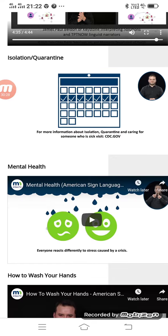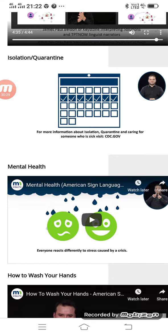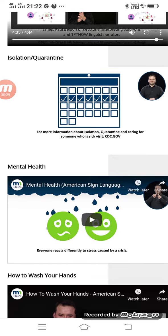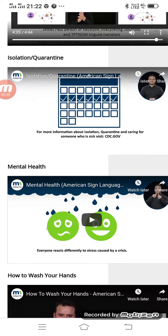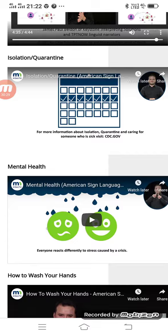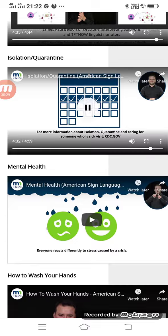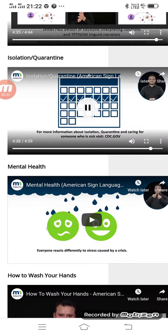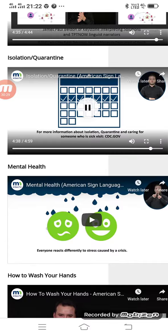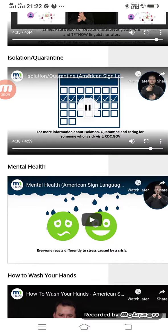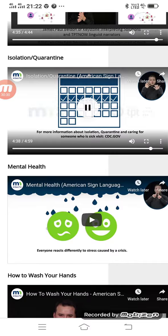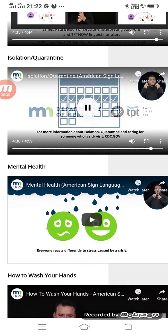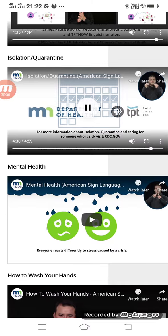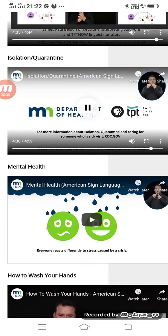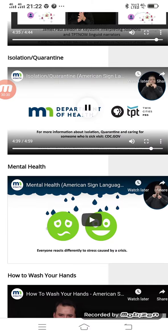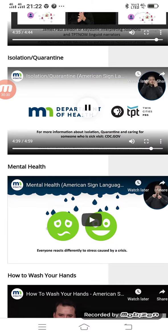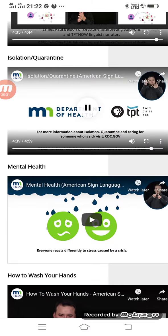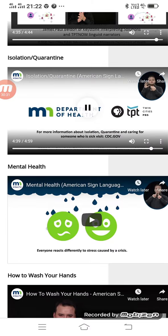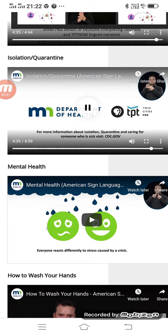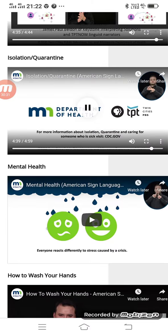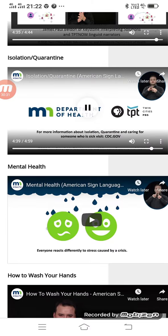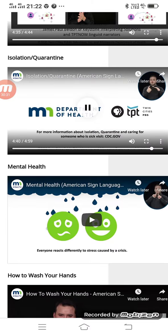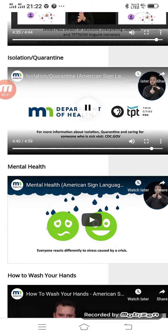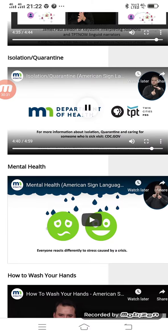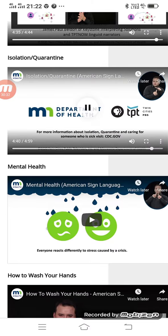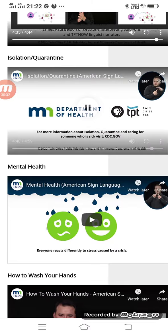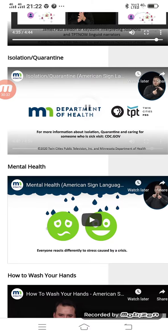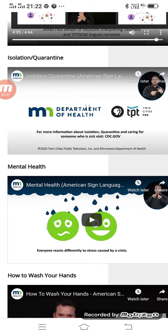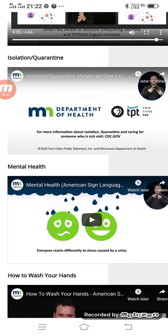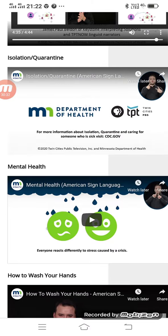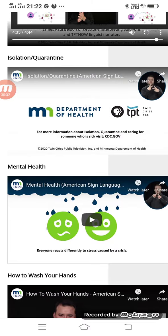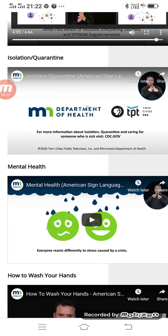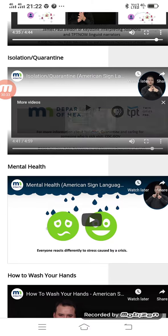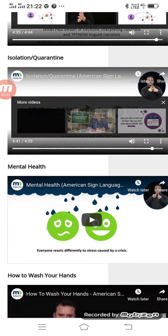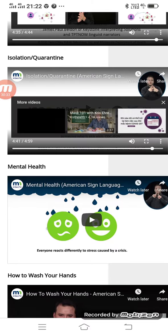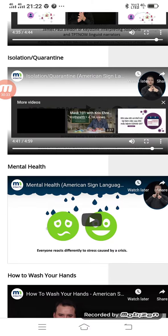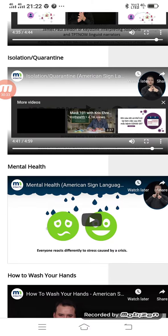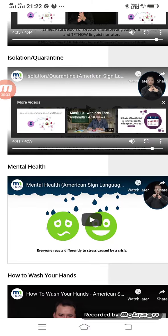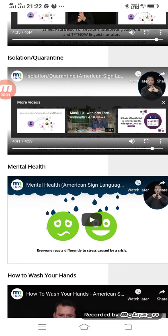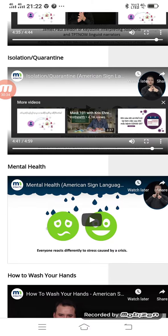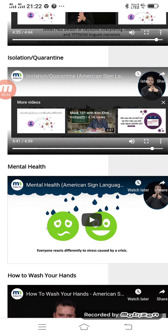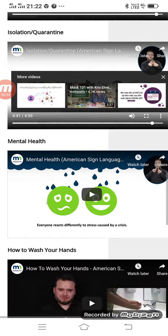For more information about isolation, quarantine, and caring for someone who